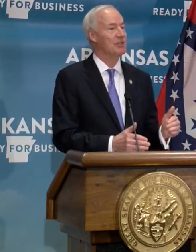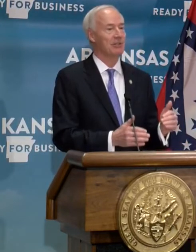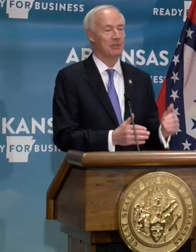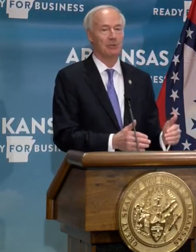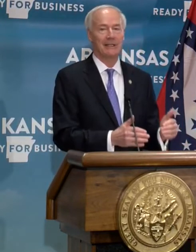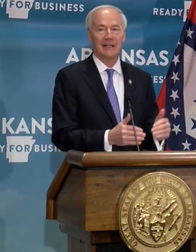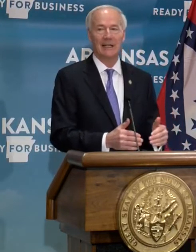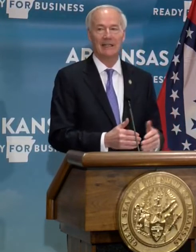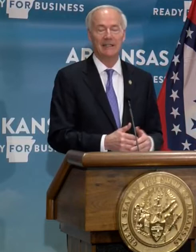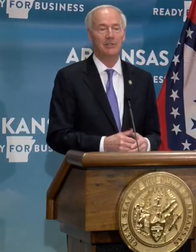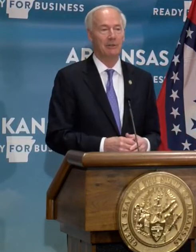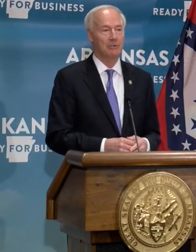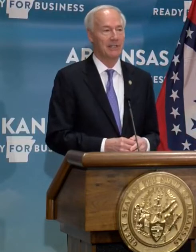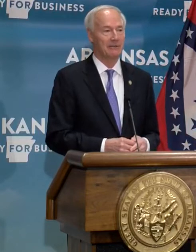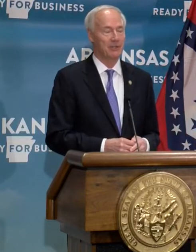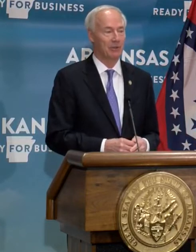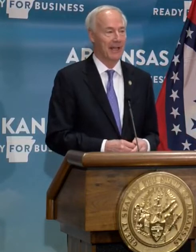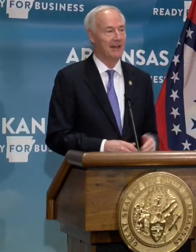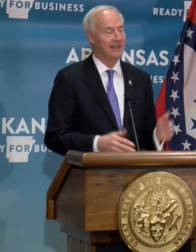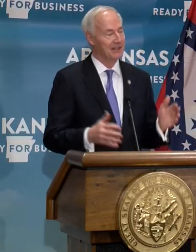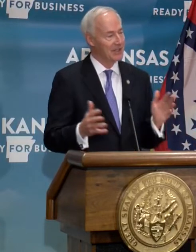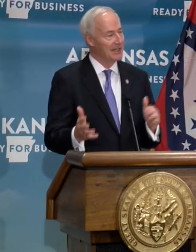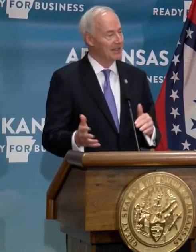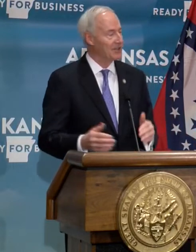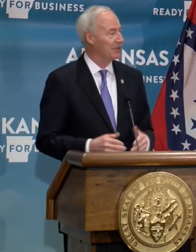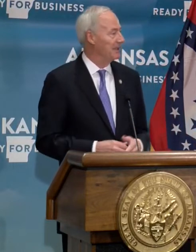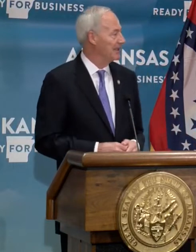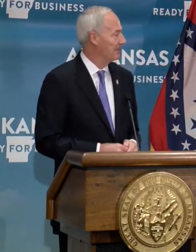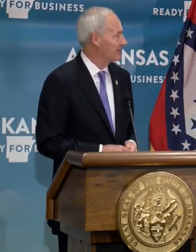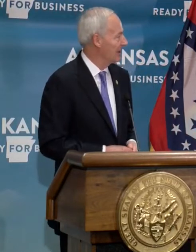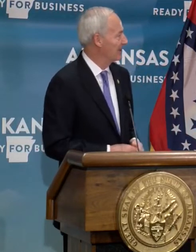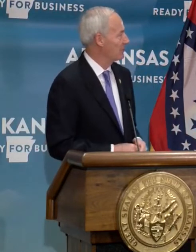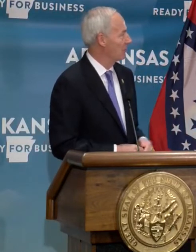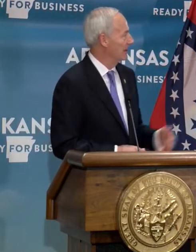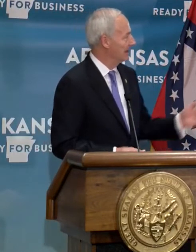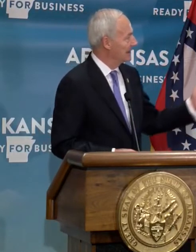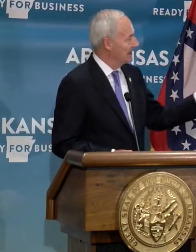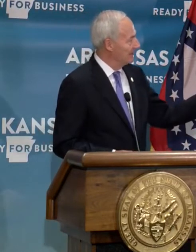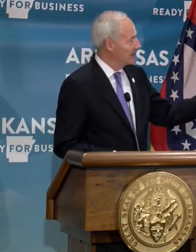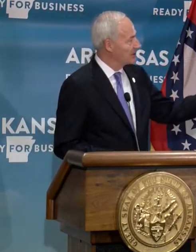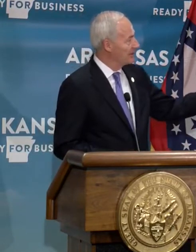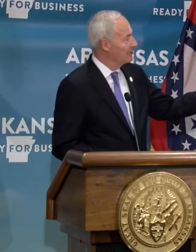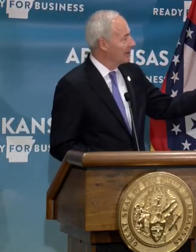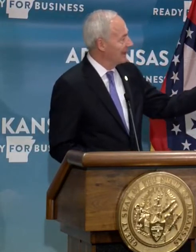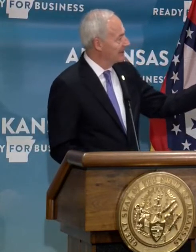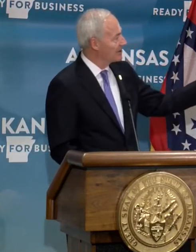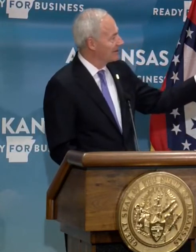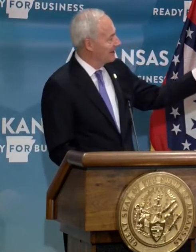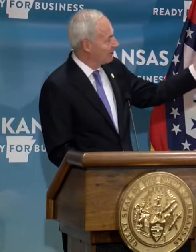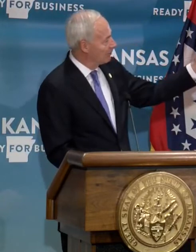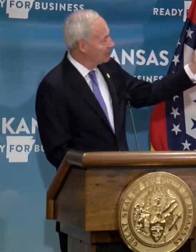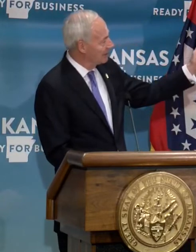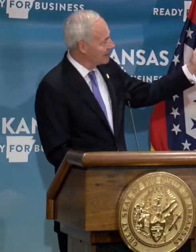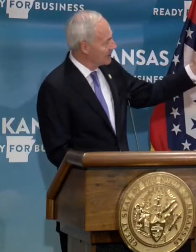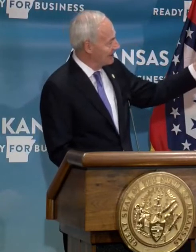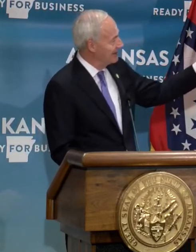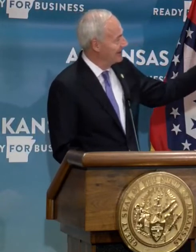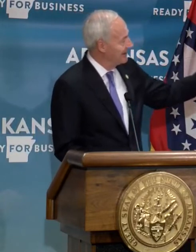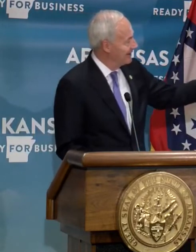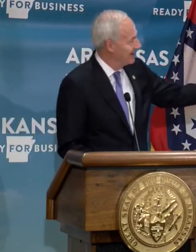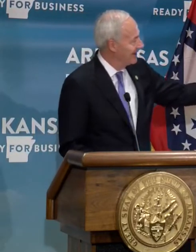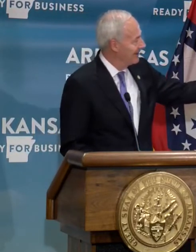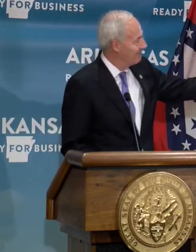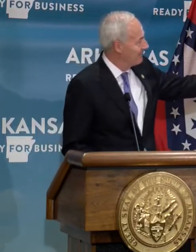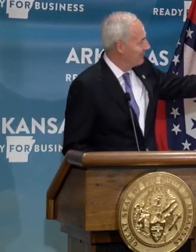counties just in the trend line in each of those individual counties. So there'll be a number of slides toward the end. This is the new case, and of course you can